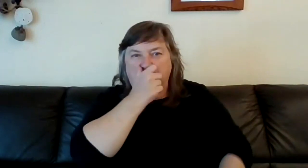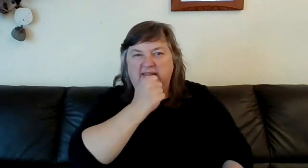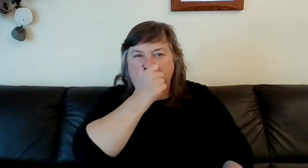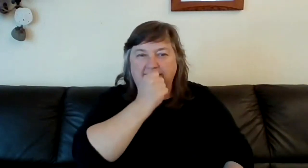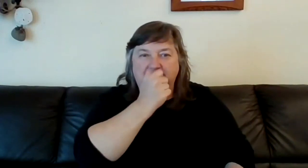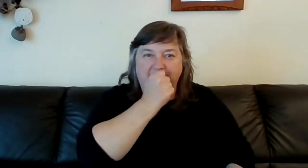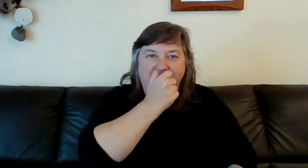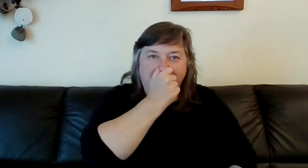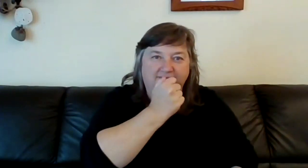Kleenex,